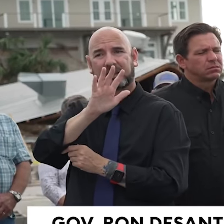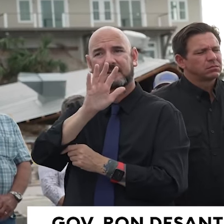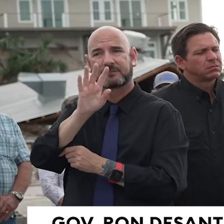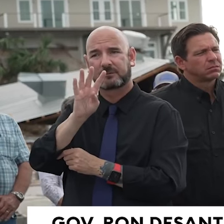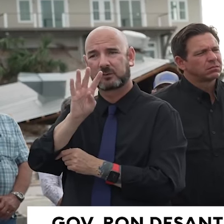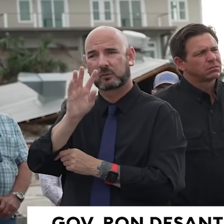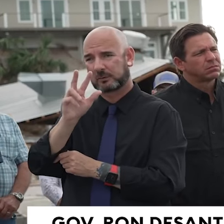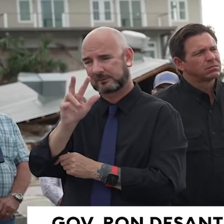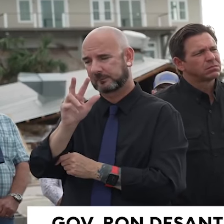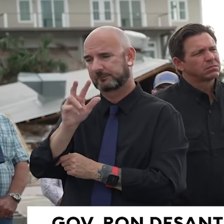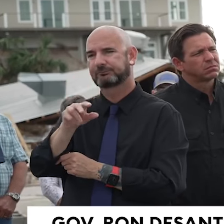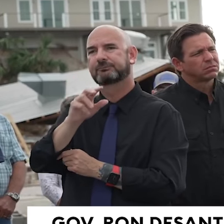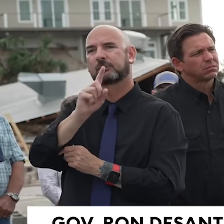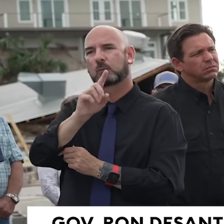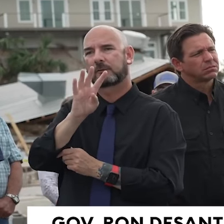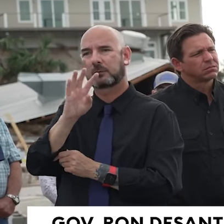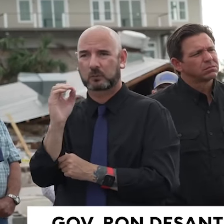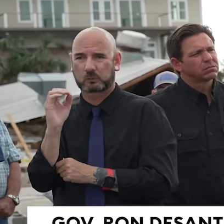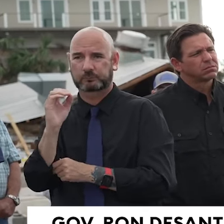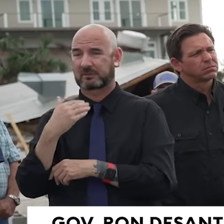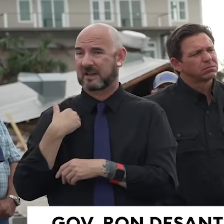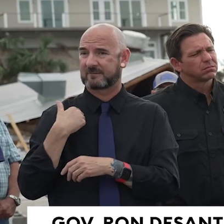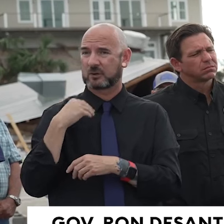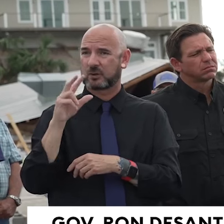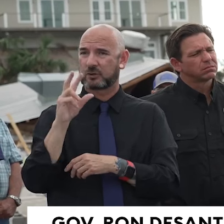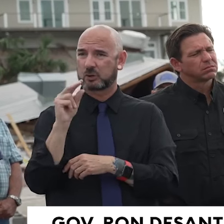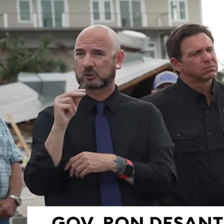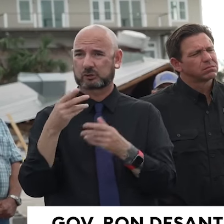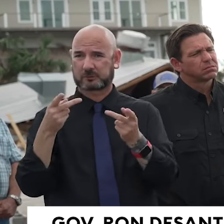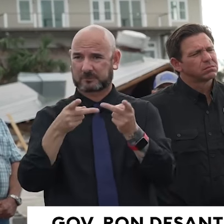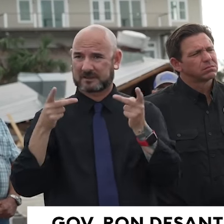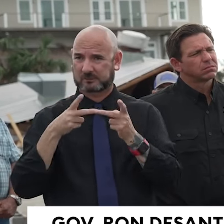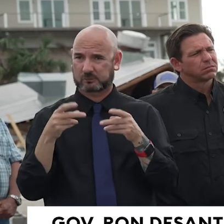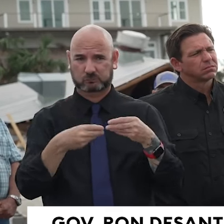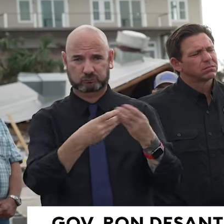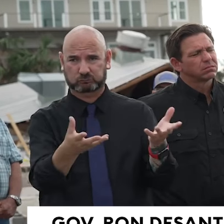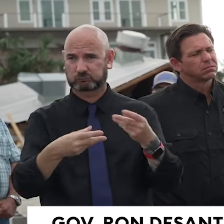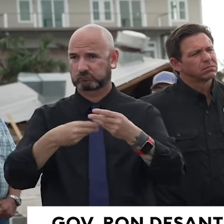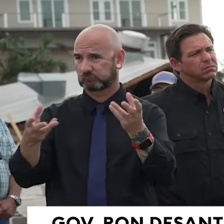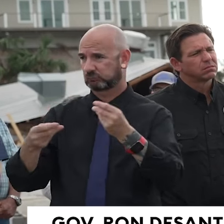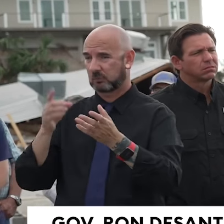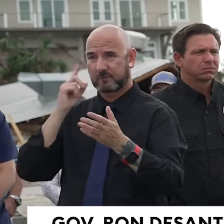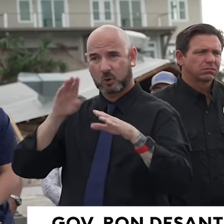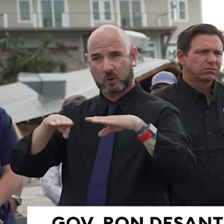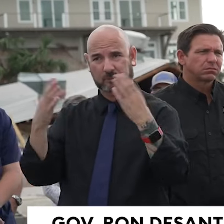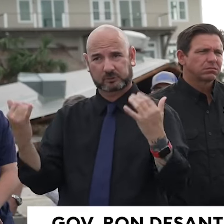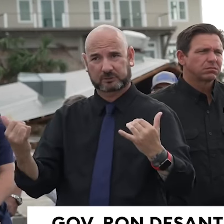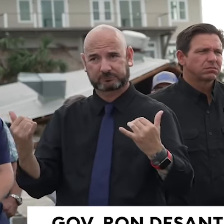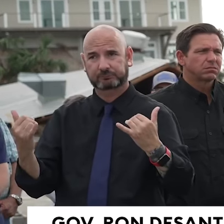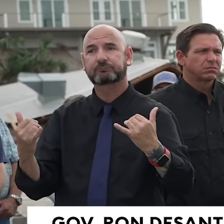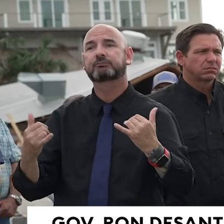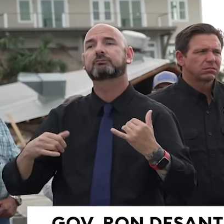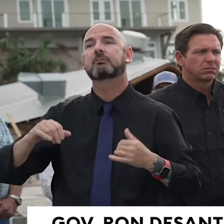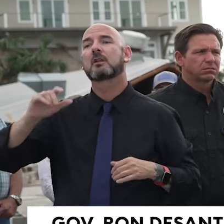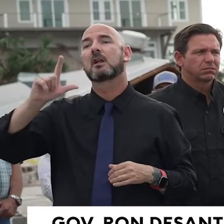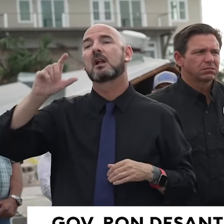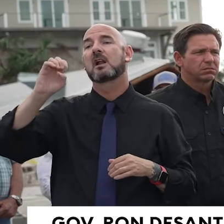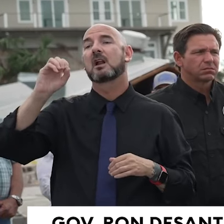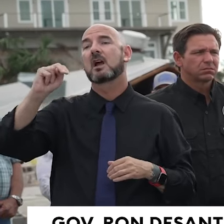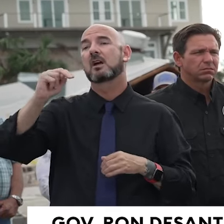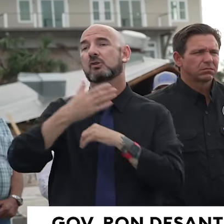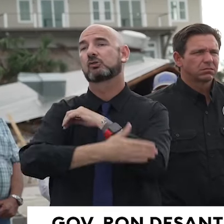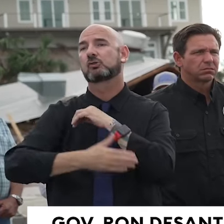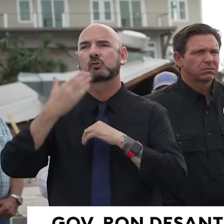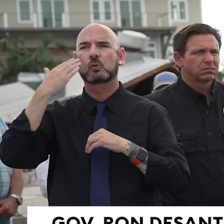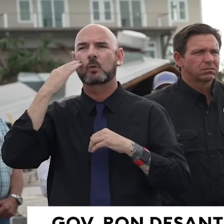866-532-1440. We have 30 points of distribution that are open today. The Leon County ones, because I know we're in that media